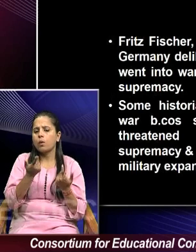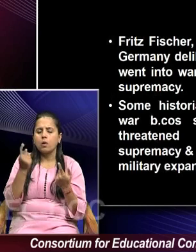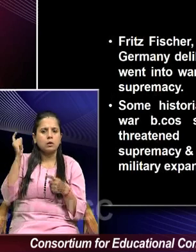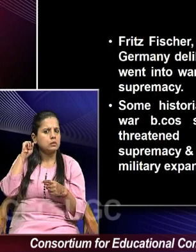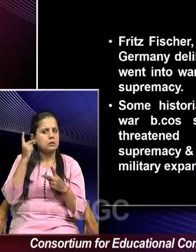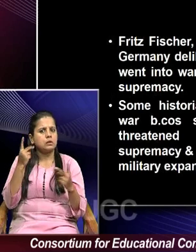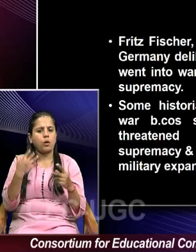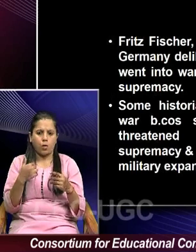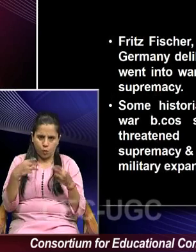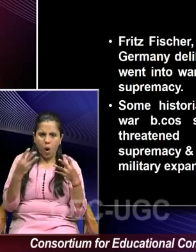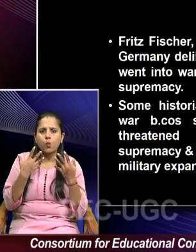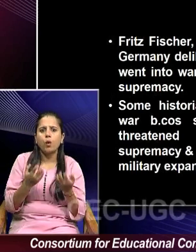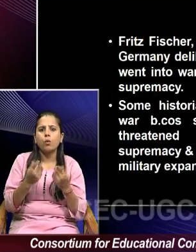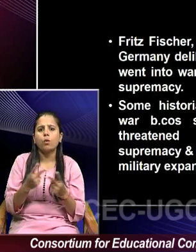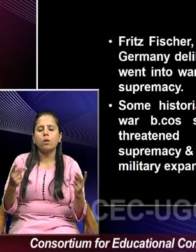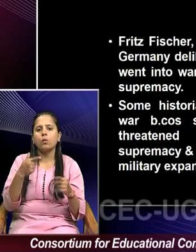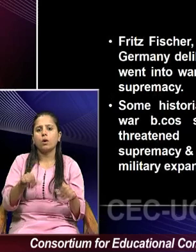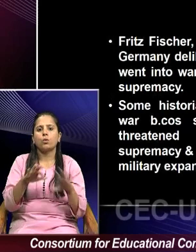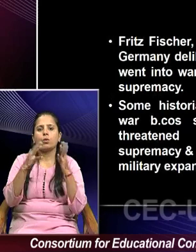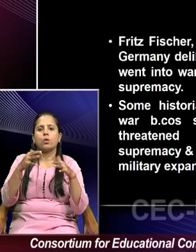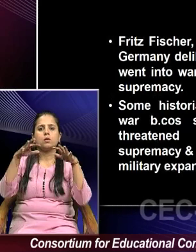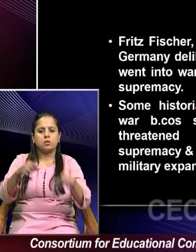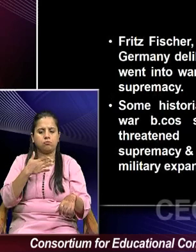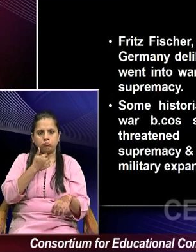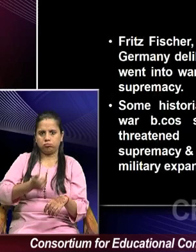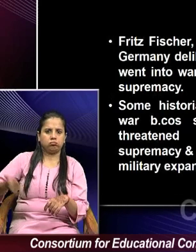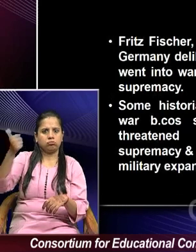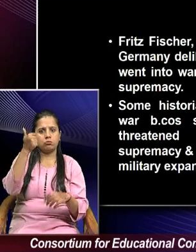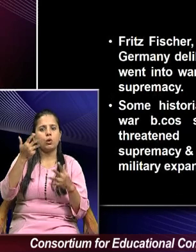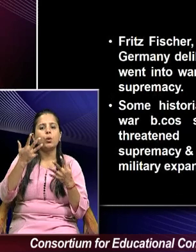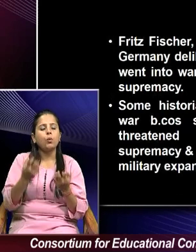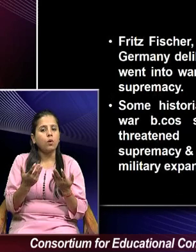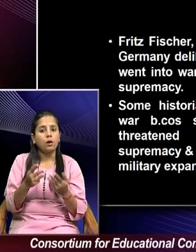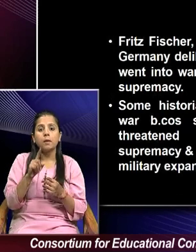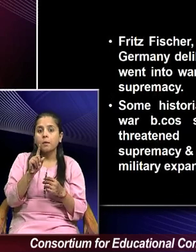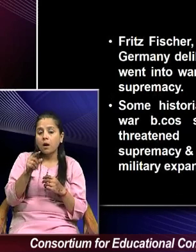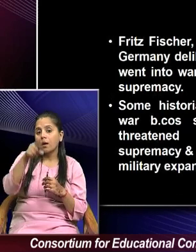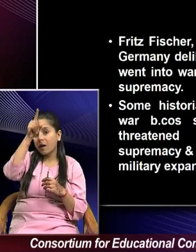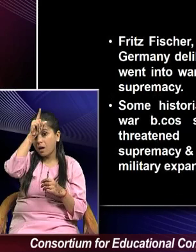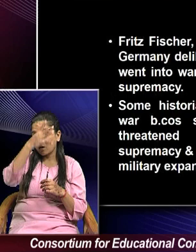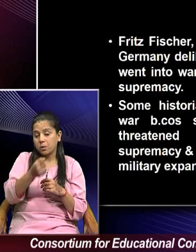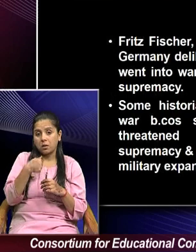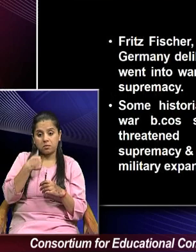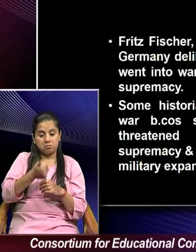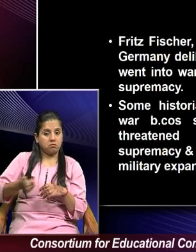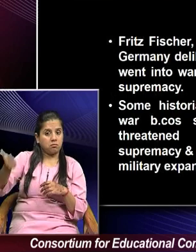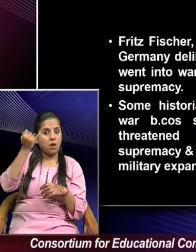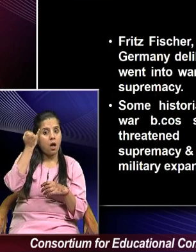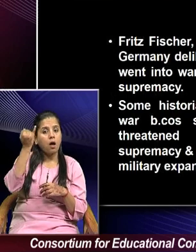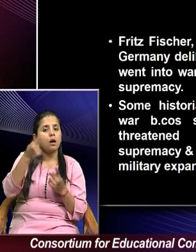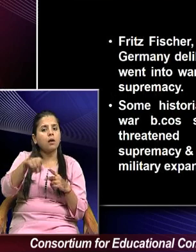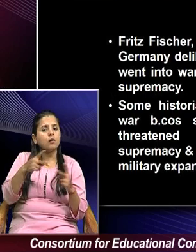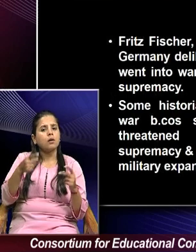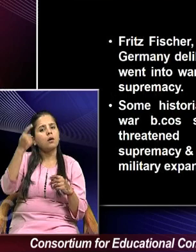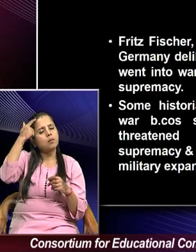went into war so as to attain world supremacy. So, this idea of German supremacy was there in